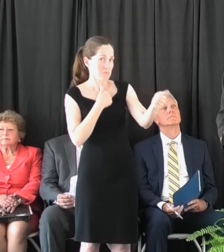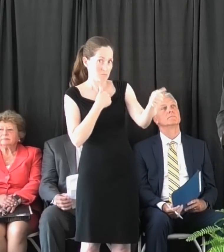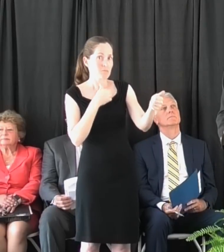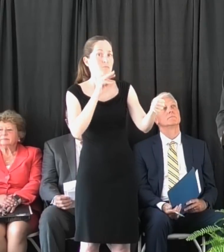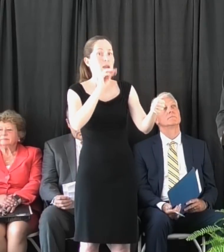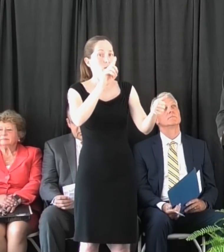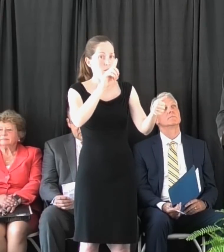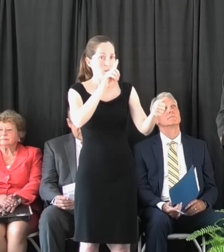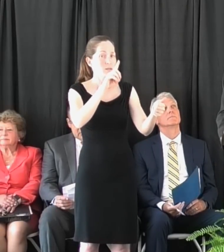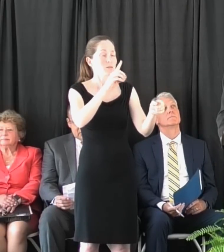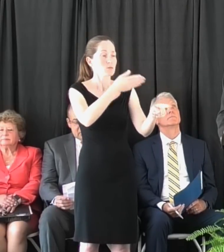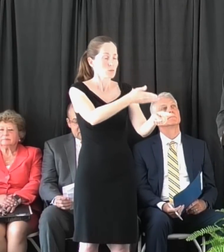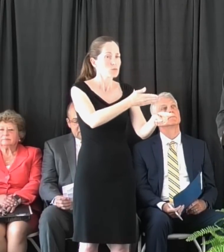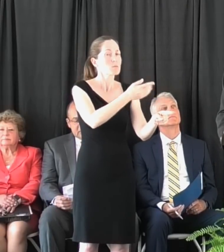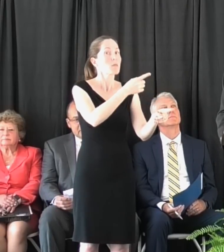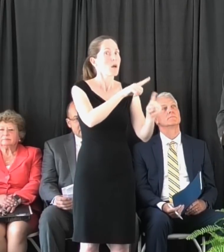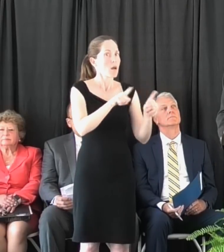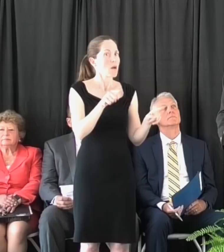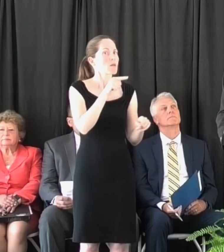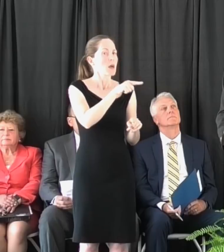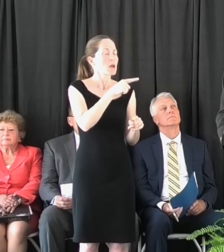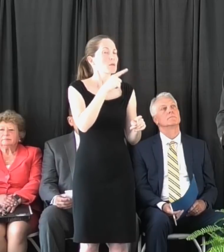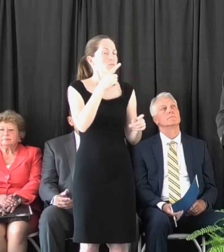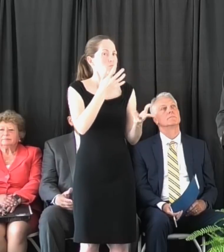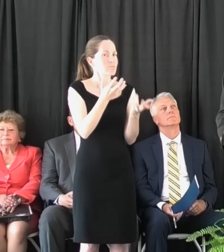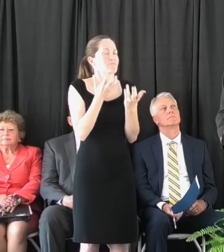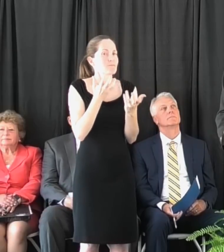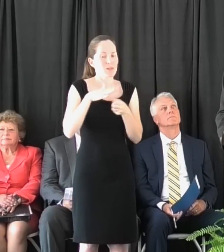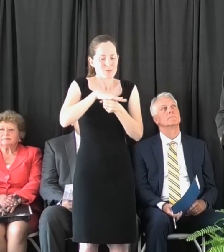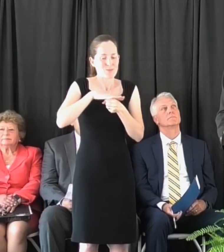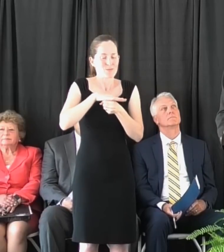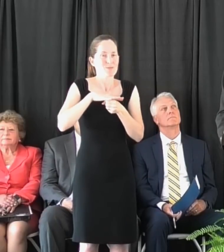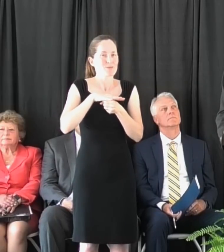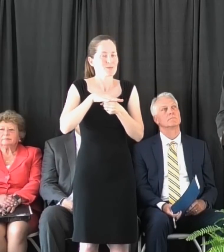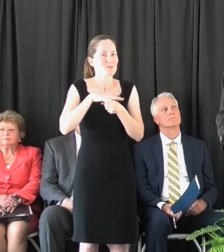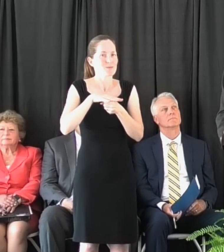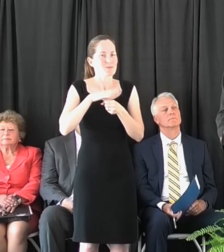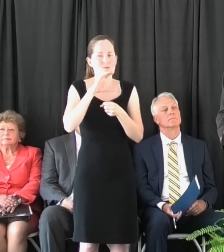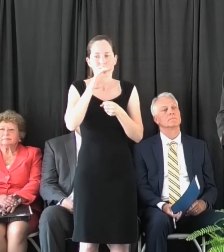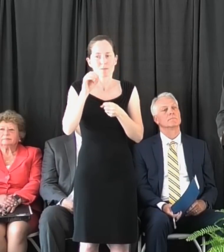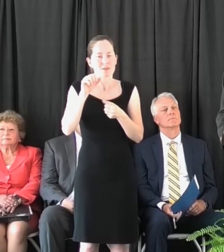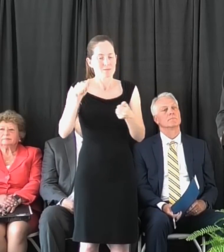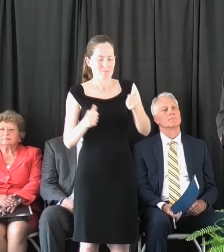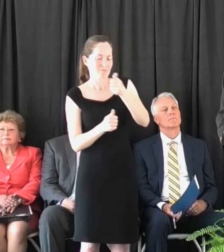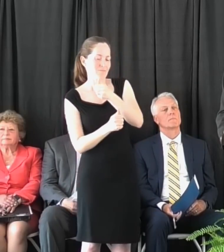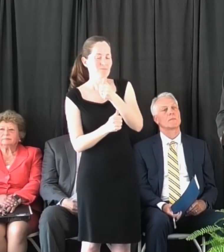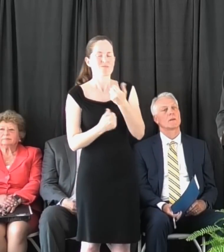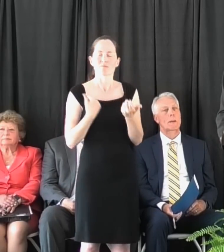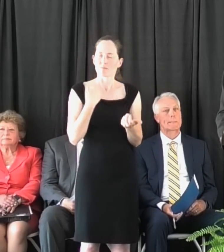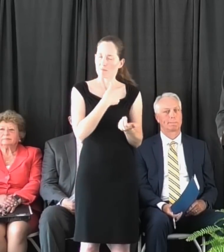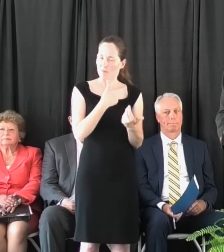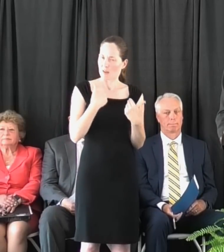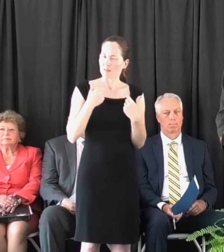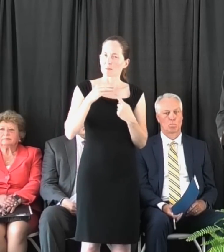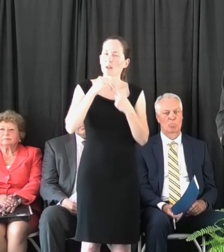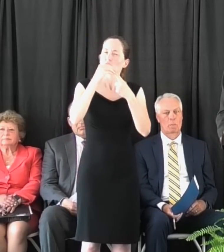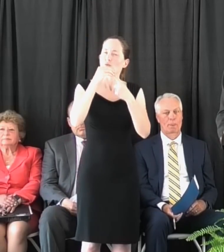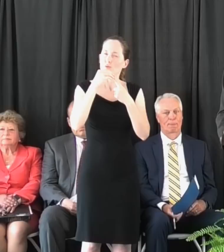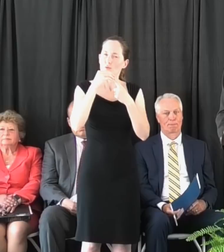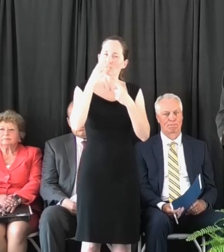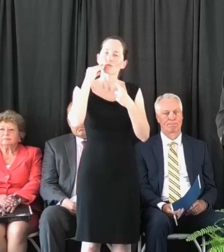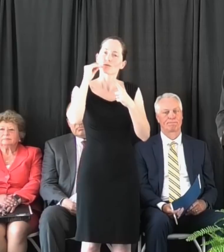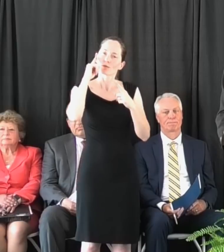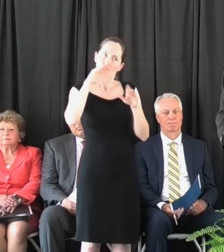had the foresight to have a more local connection, and we knew we had something special to offer as well. Our headquarters is miles down the road